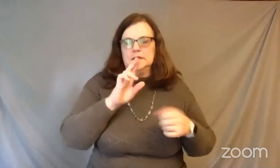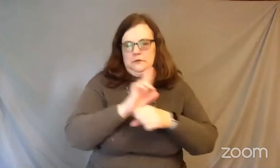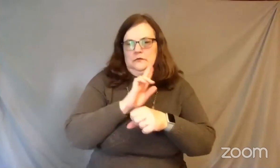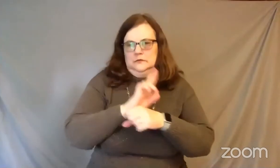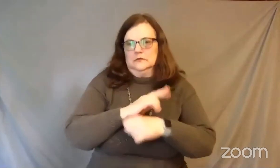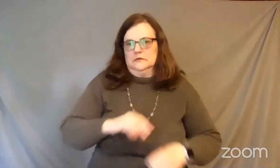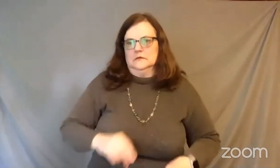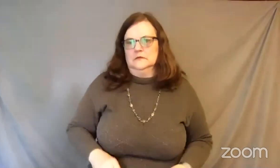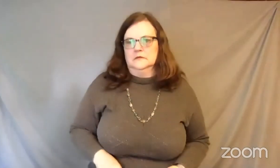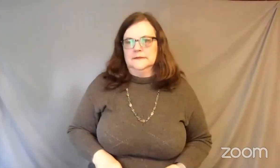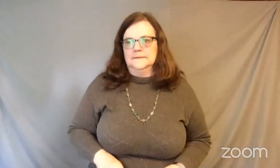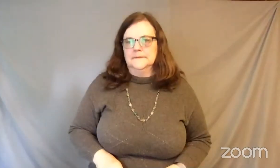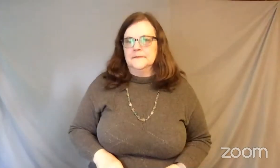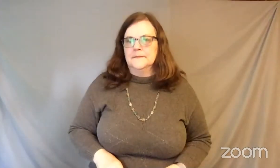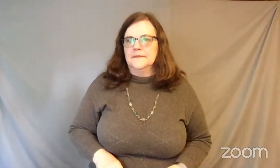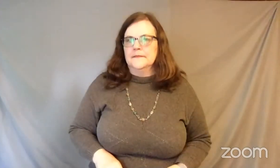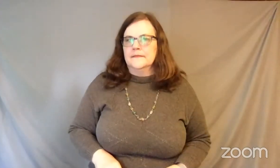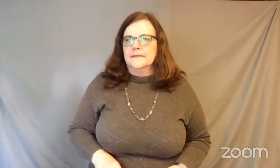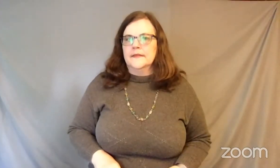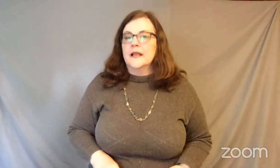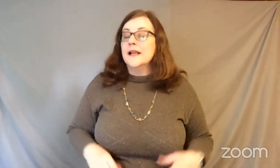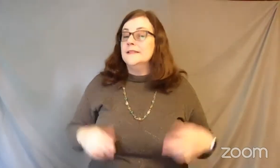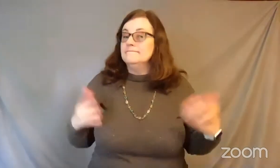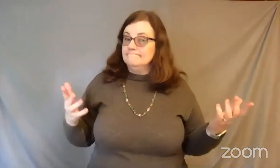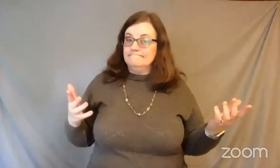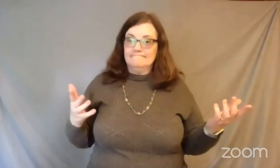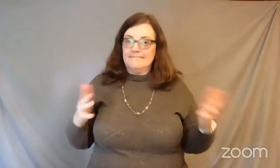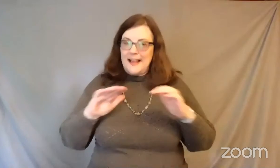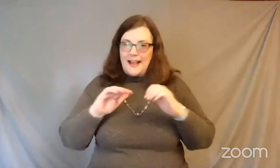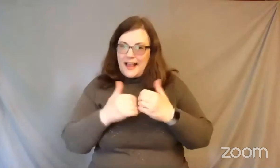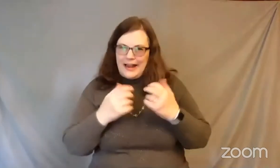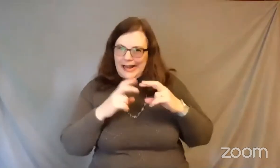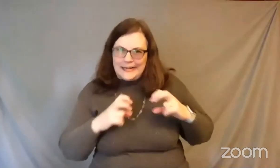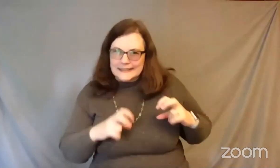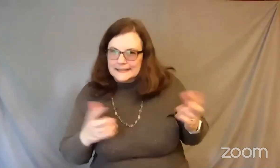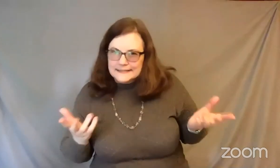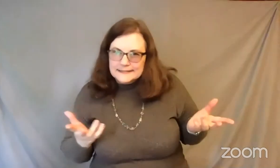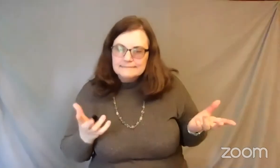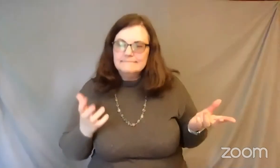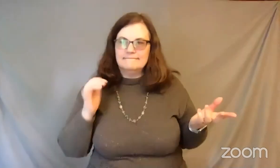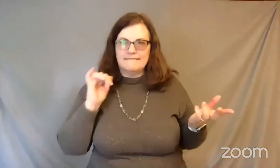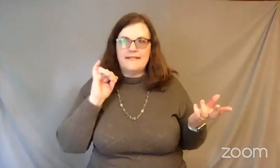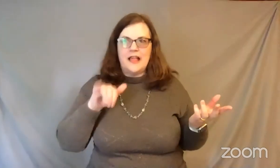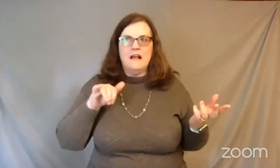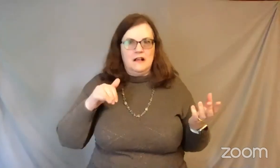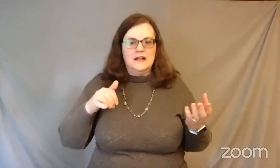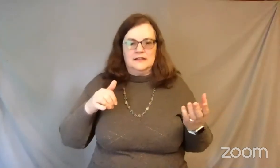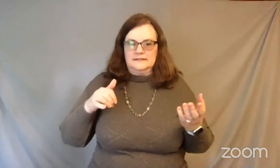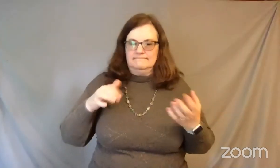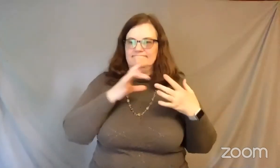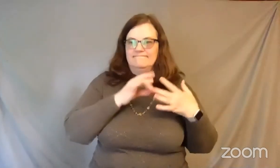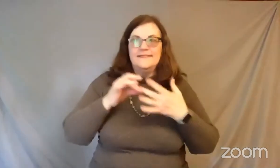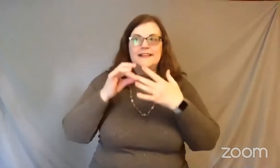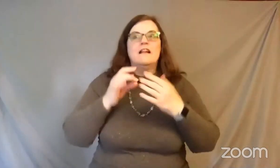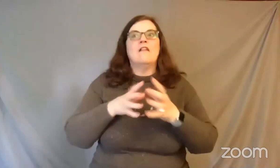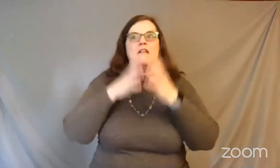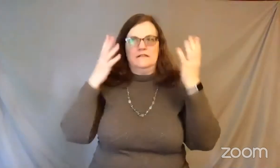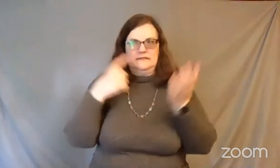or pointing towards locations. And this is another common usage. So how do we make the distinction between these two types